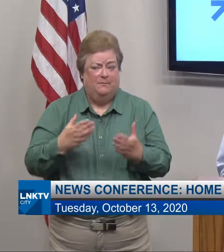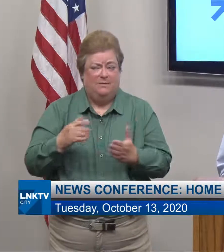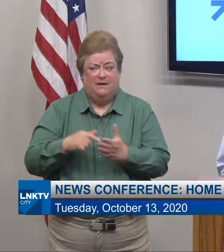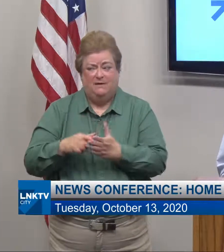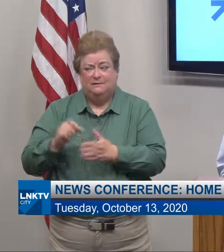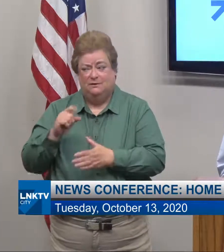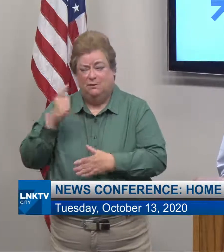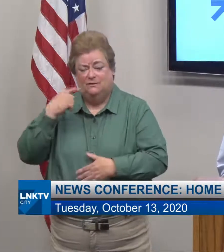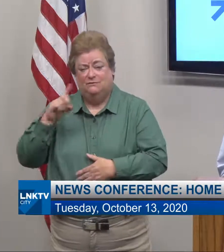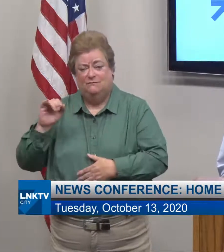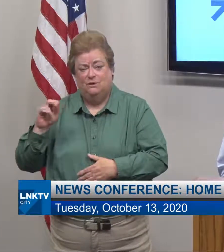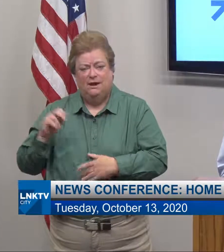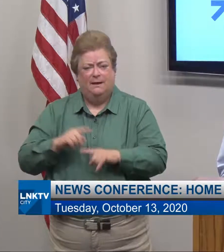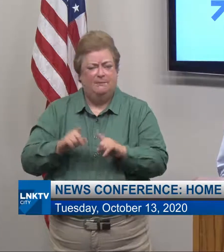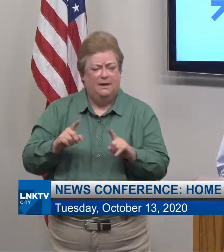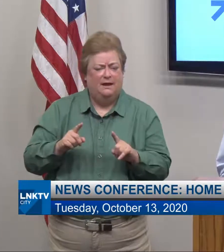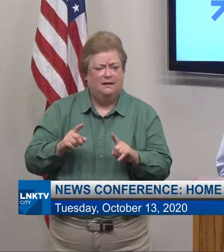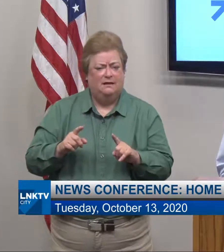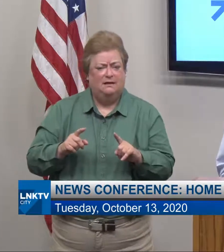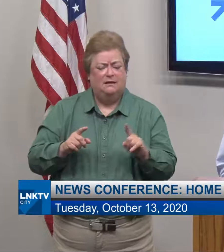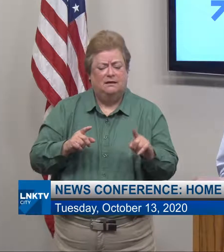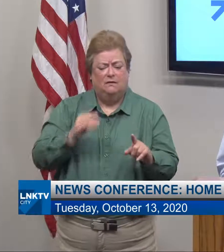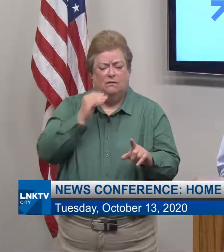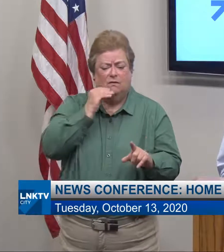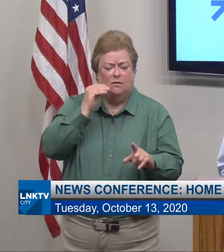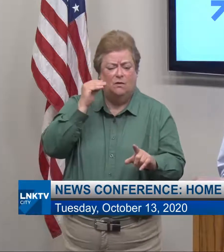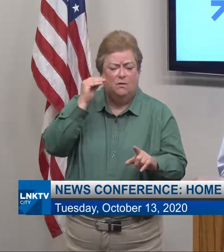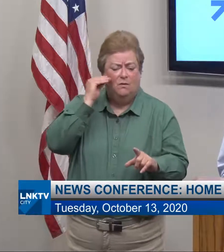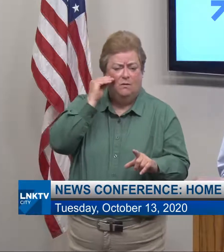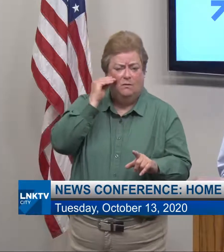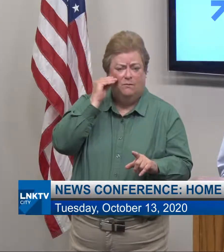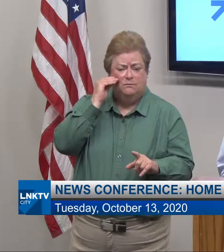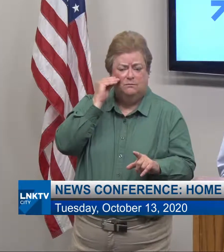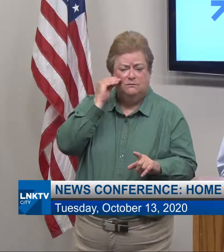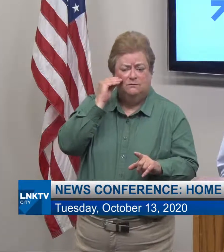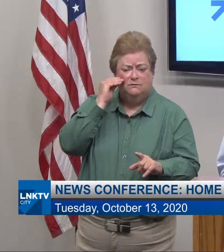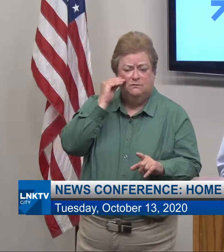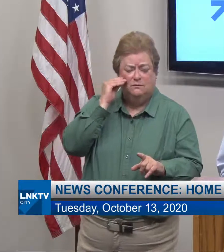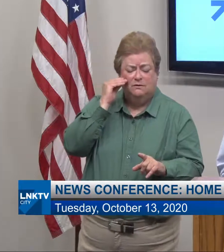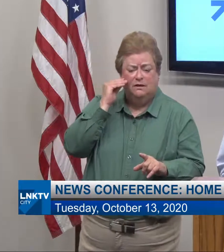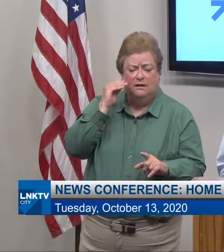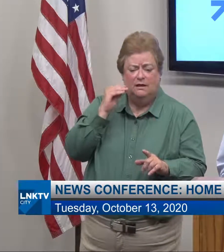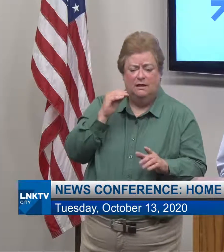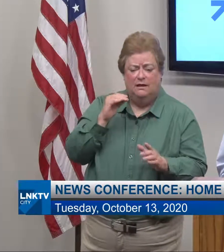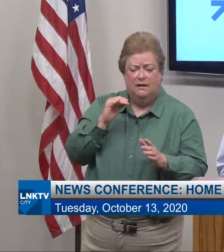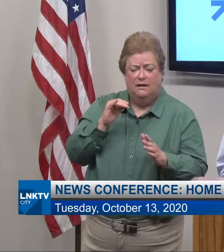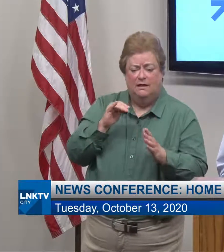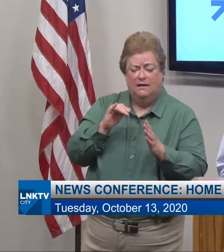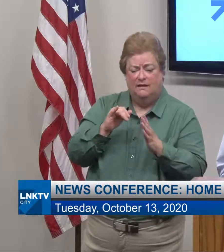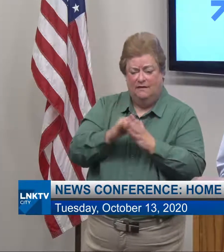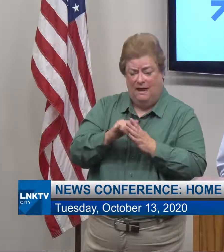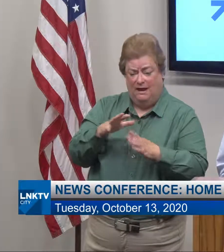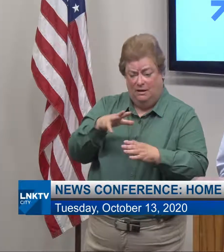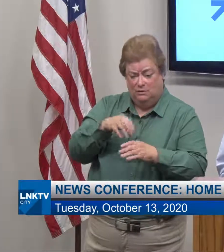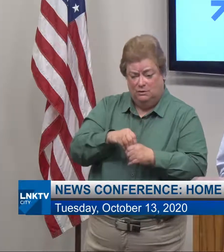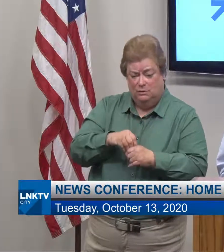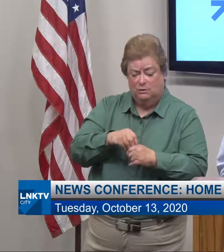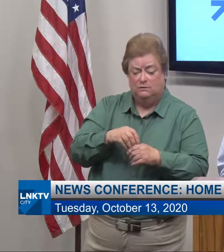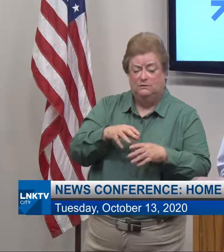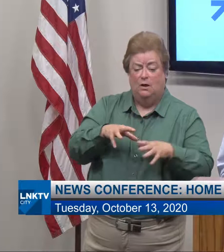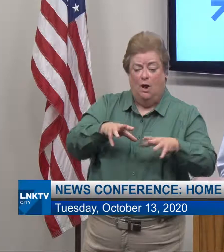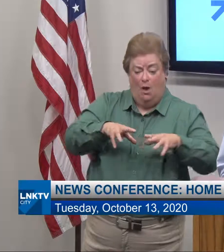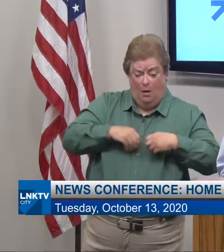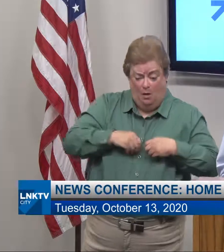Dan, but do the homes span owner-occupied and rentals, or is